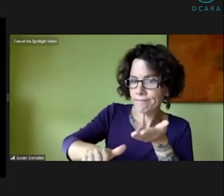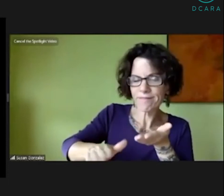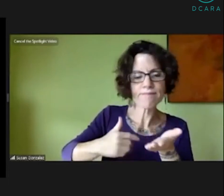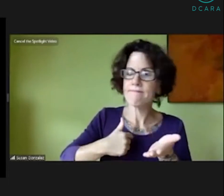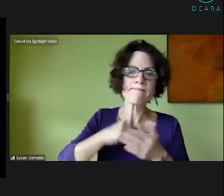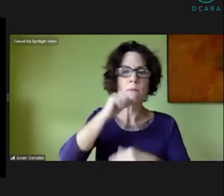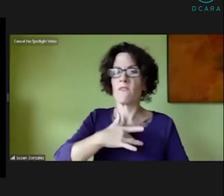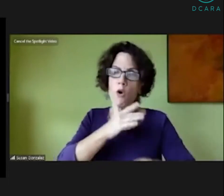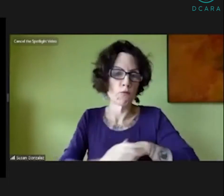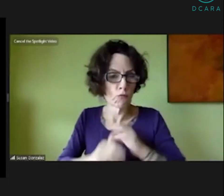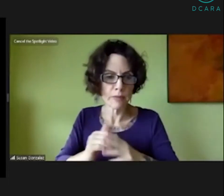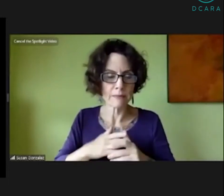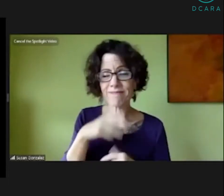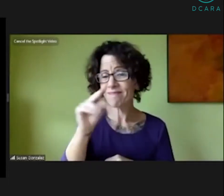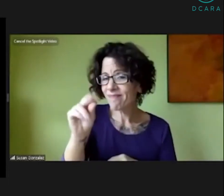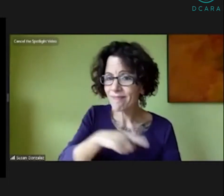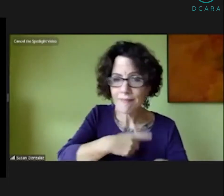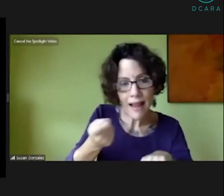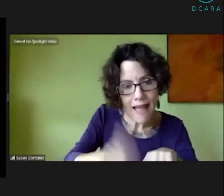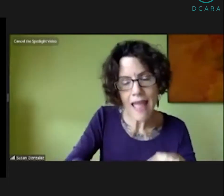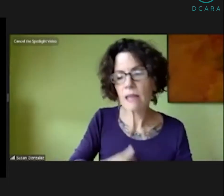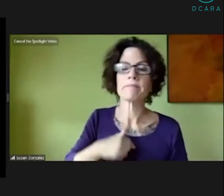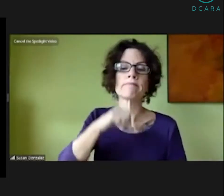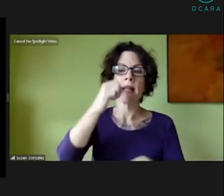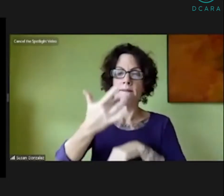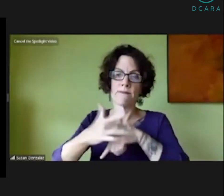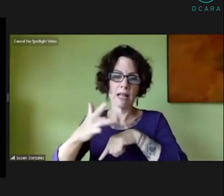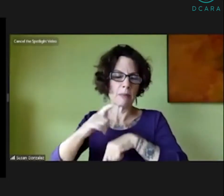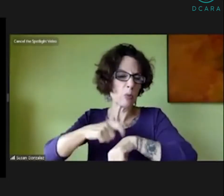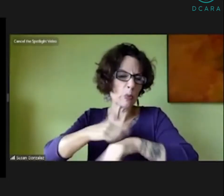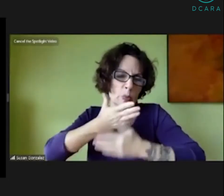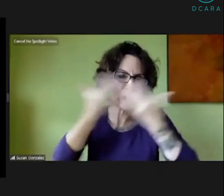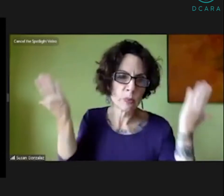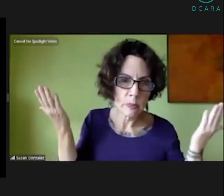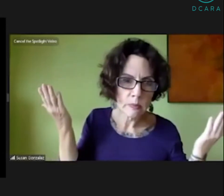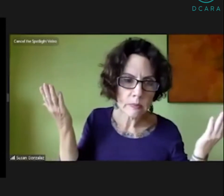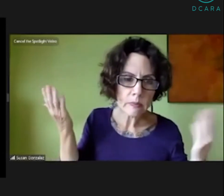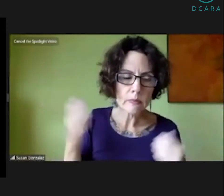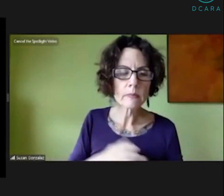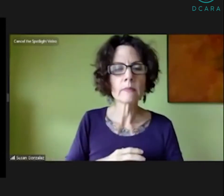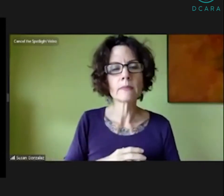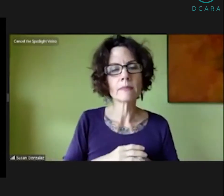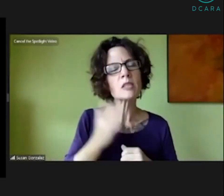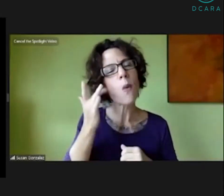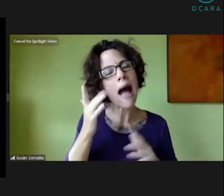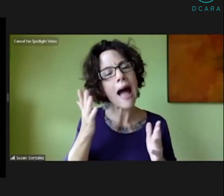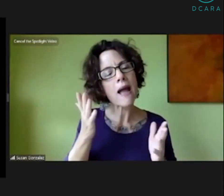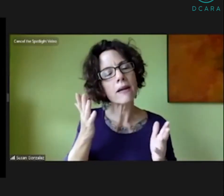them. Legally, you cannot. The person has the right to say, no, thank you, I don't feel